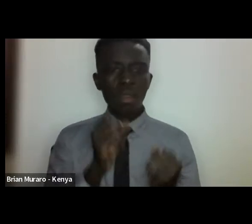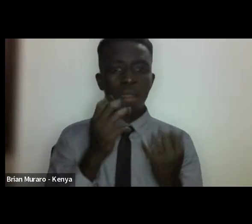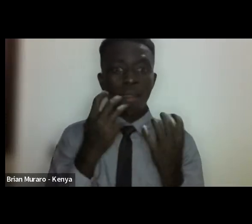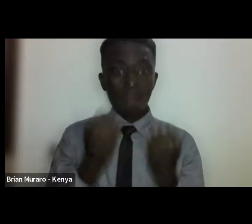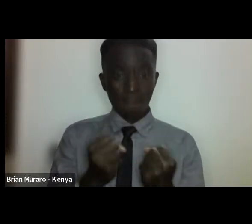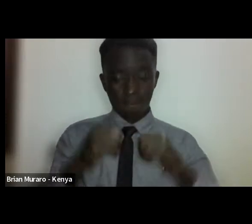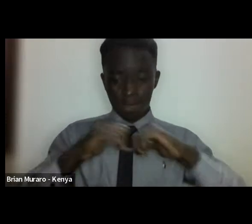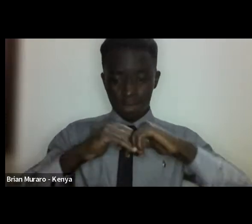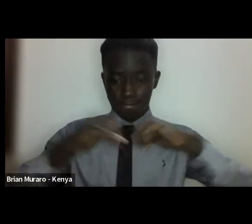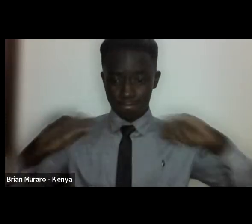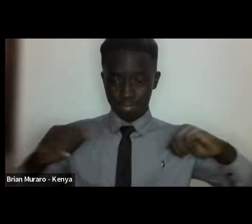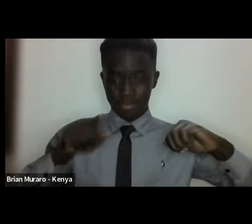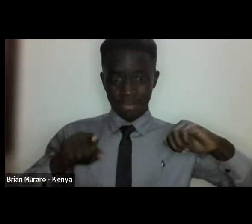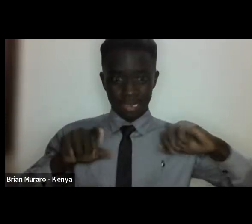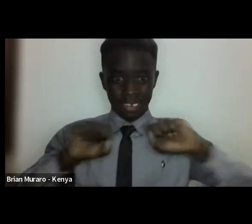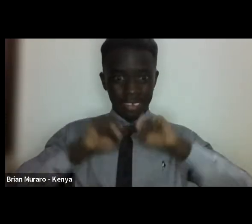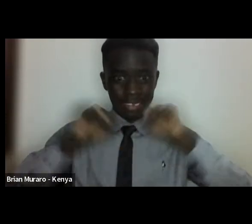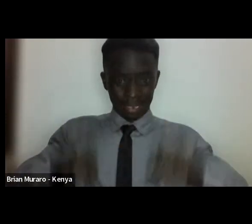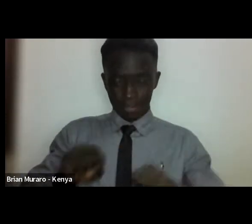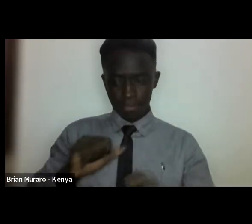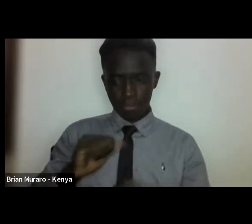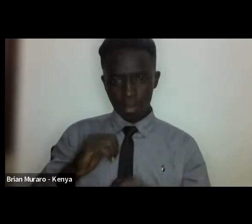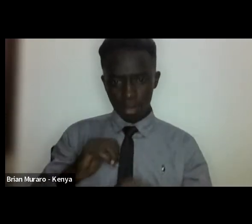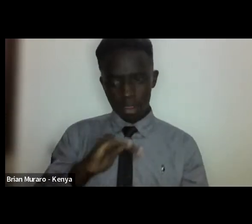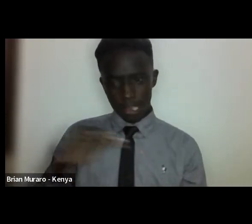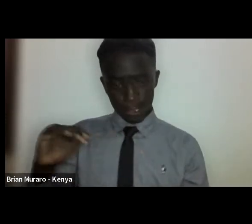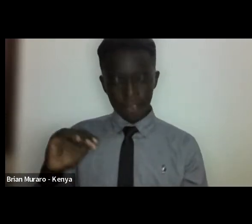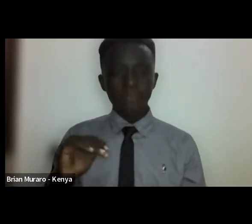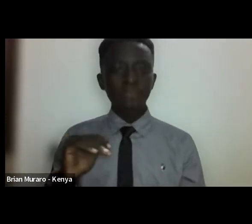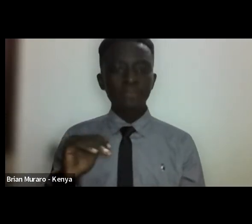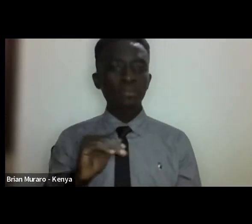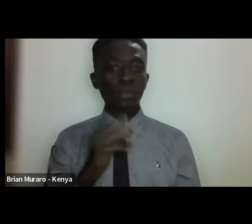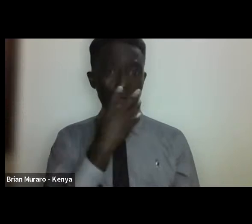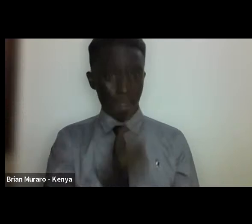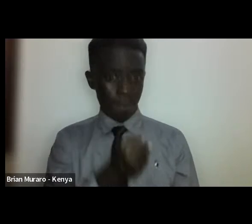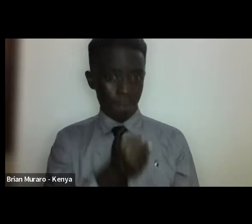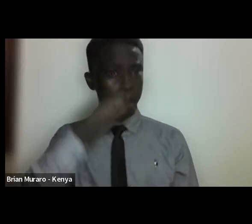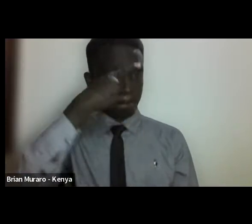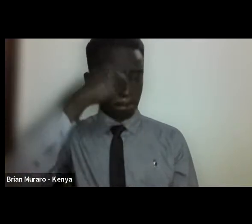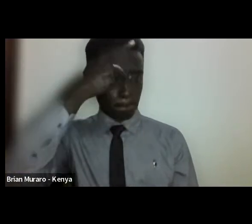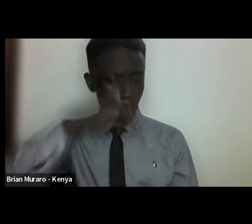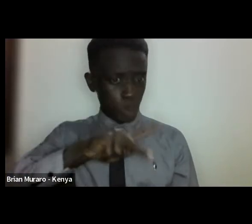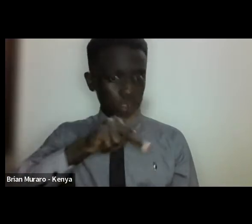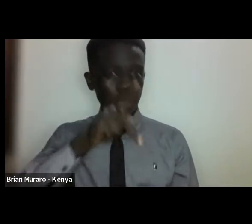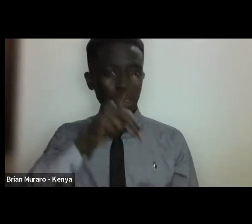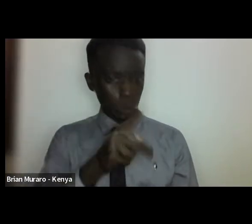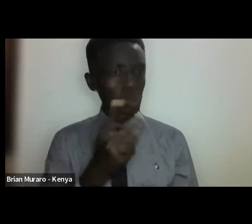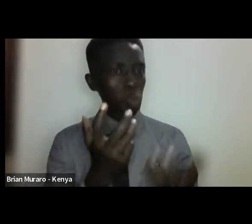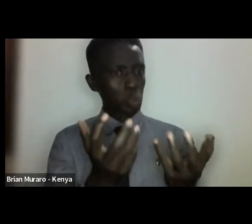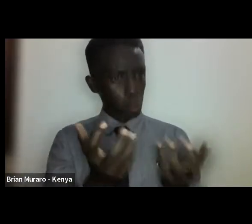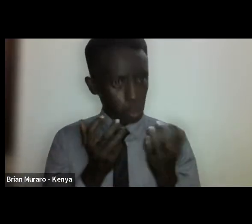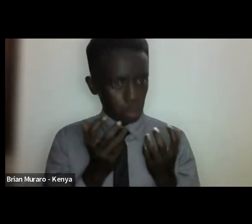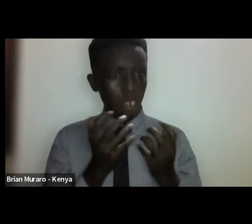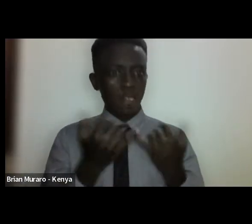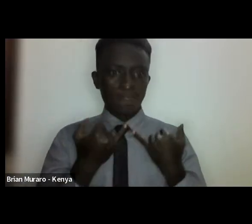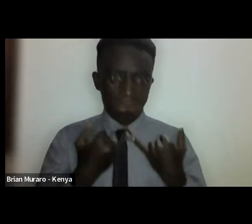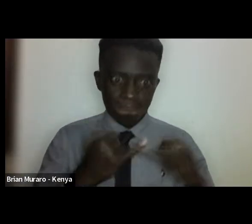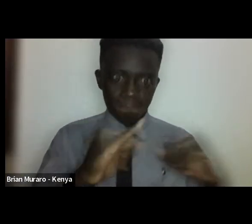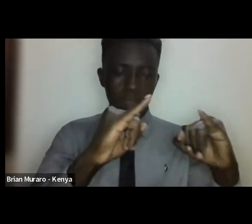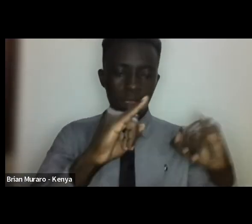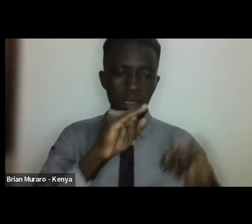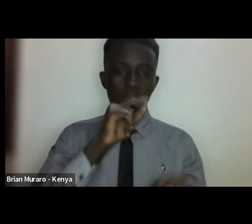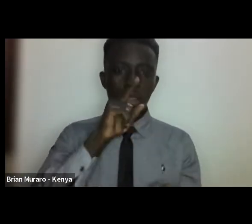and you have policies in the education system where you want to implement inclusive education that has